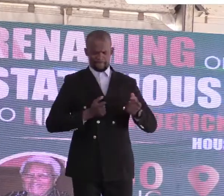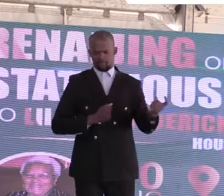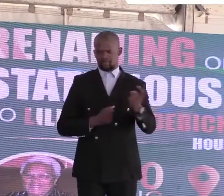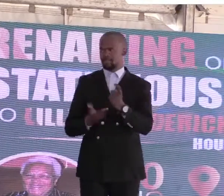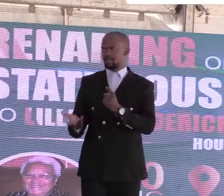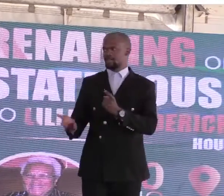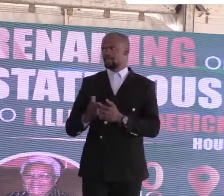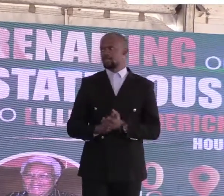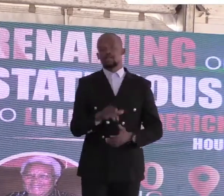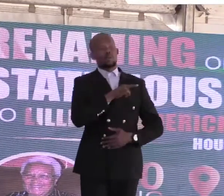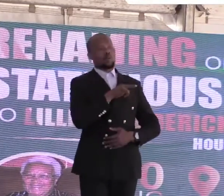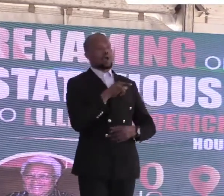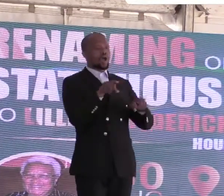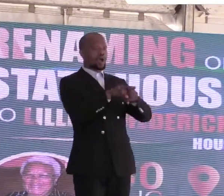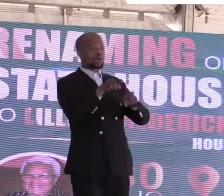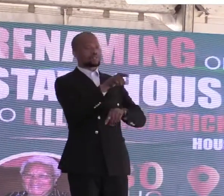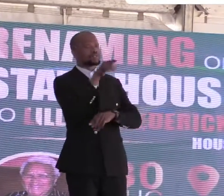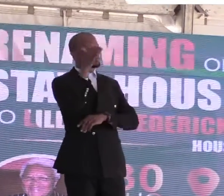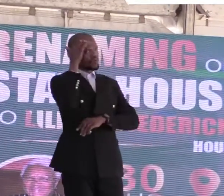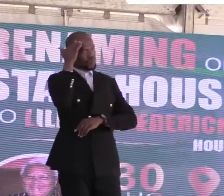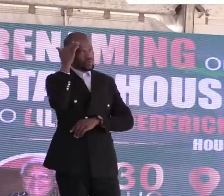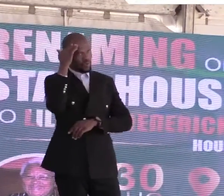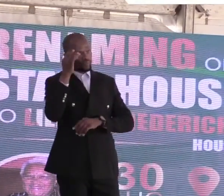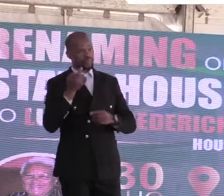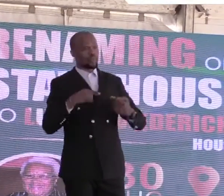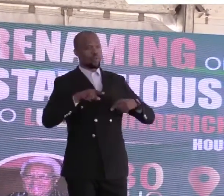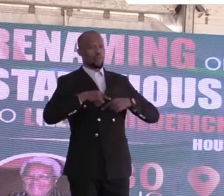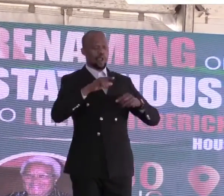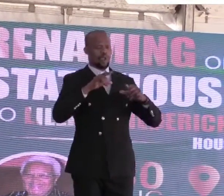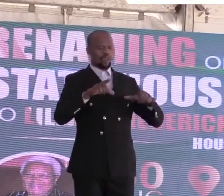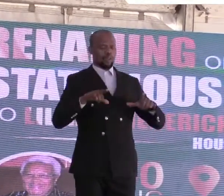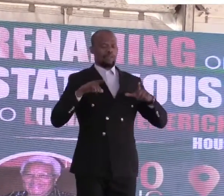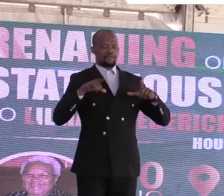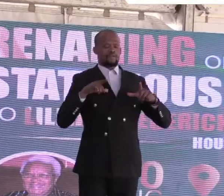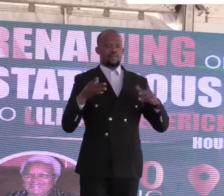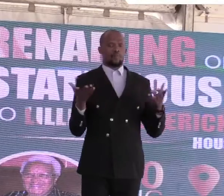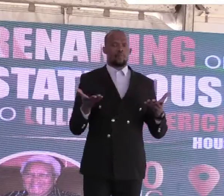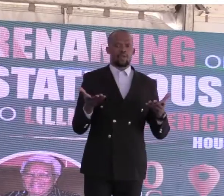because as you know, we live in a